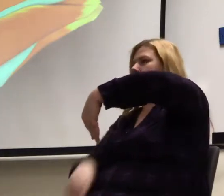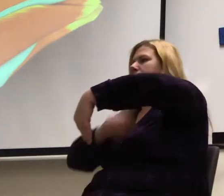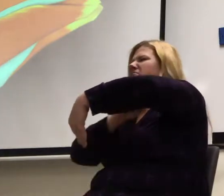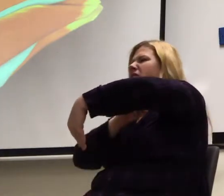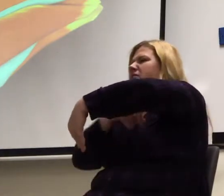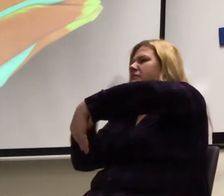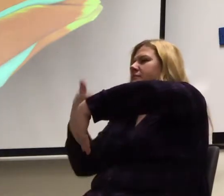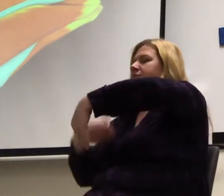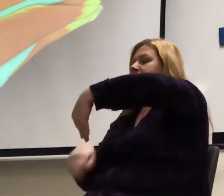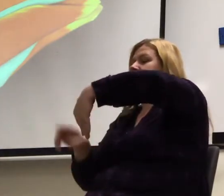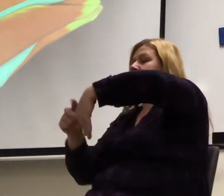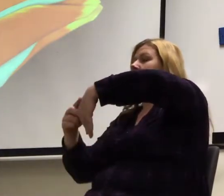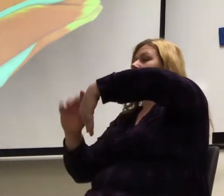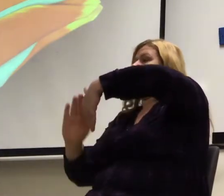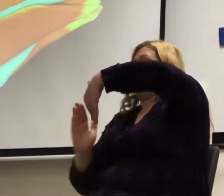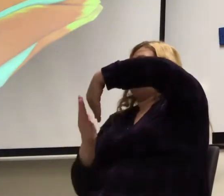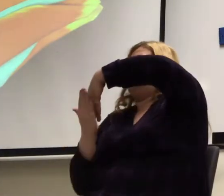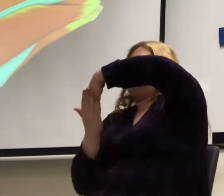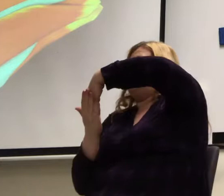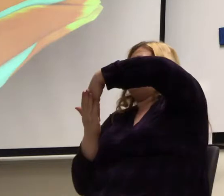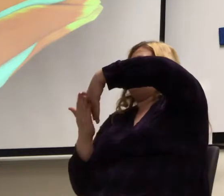And then subscapularis.